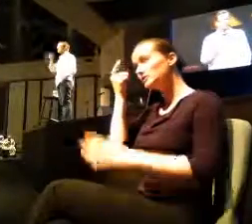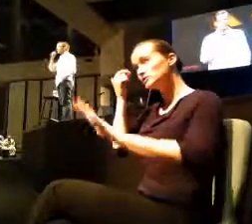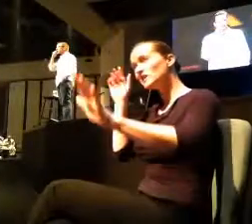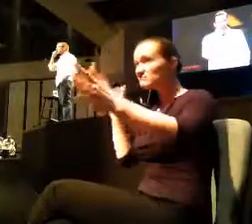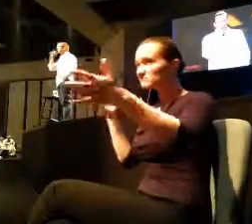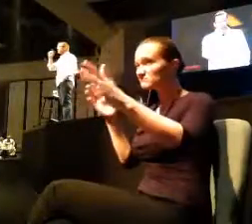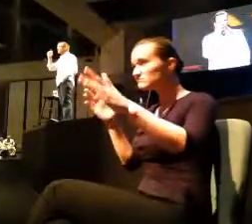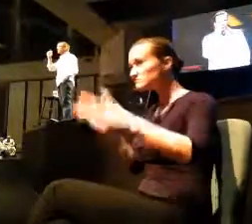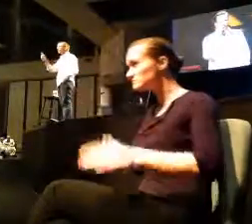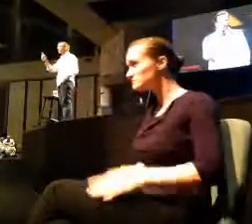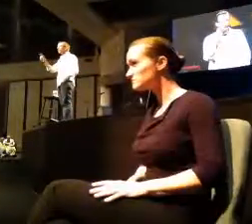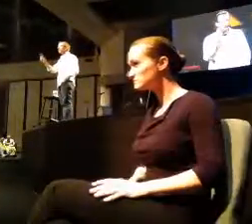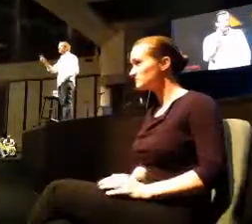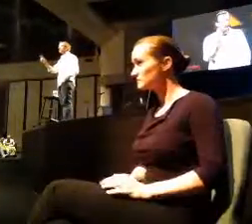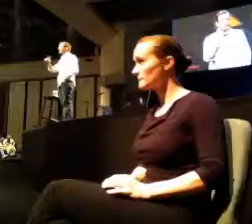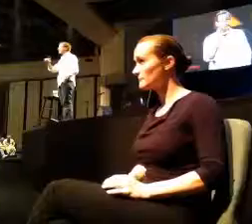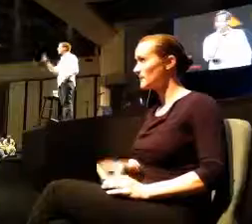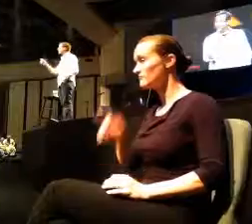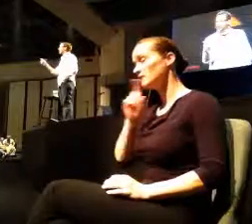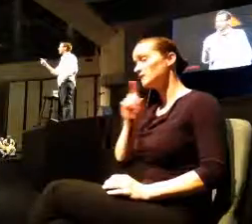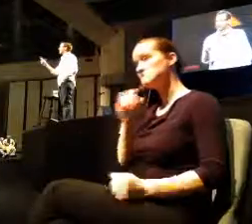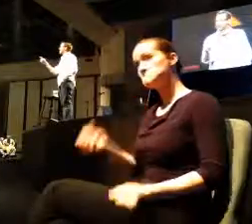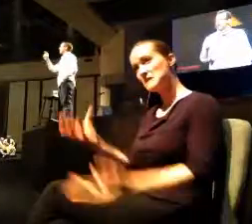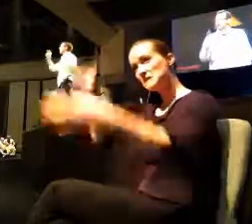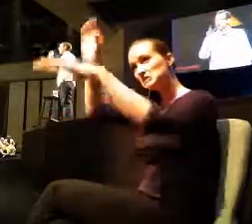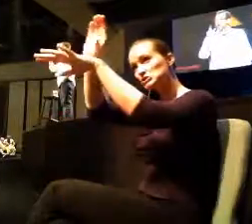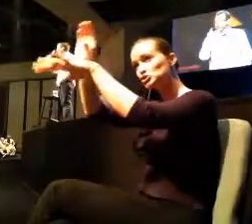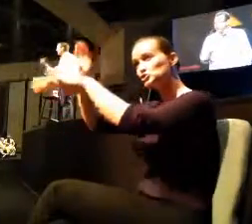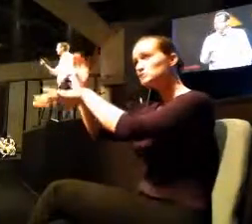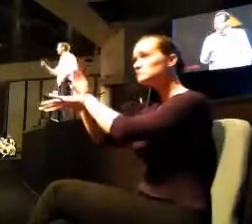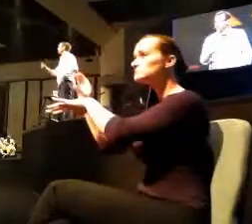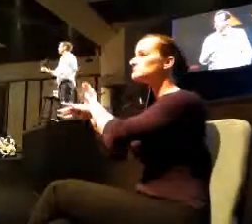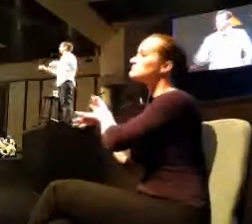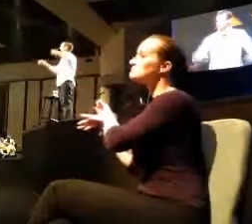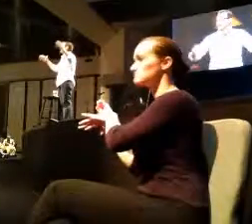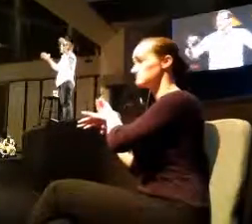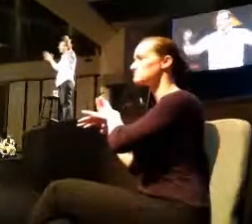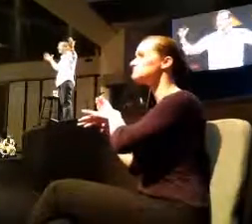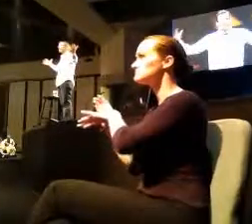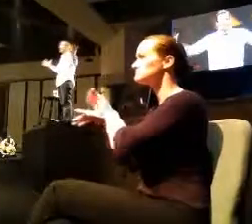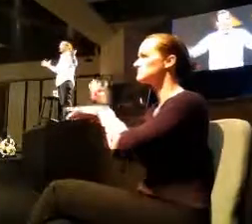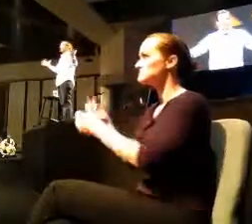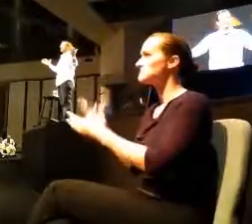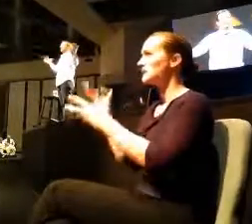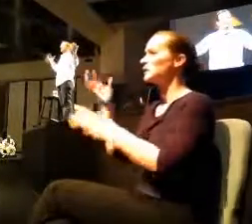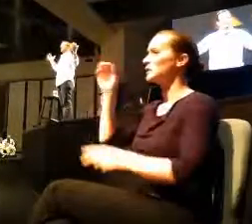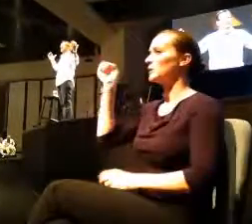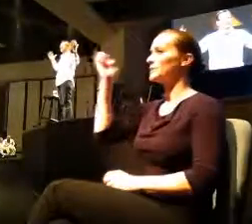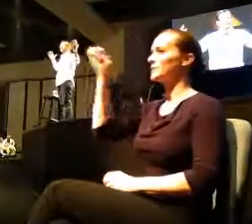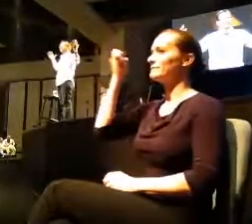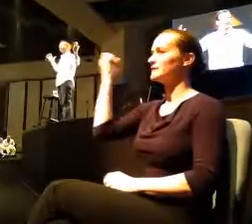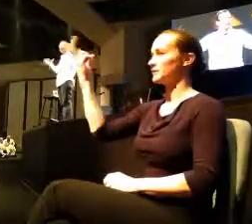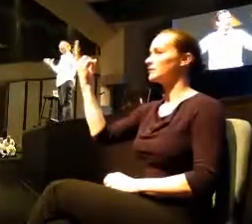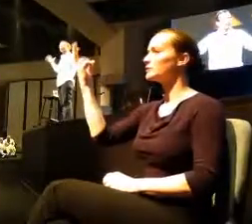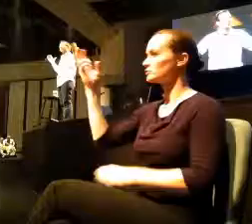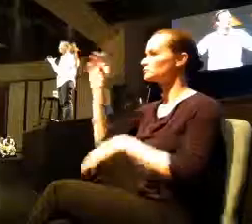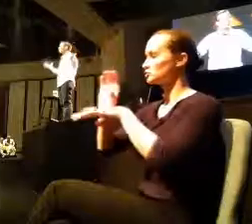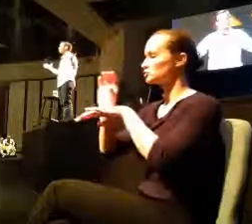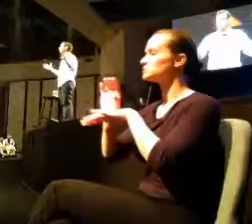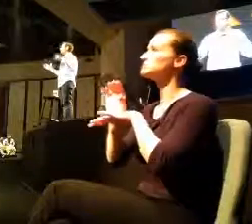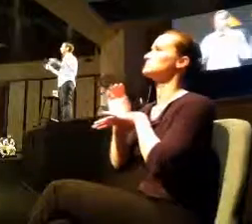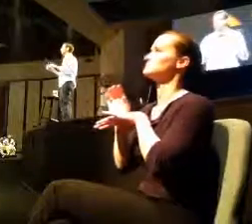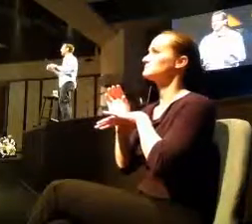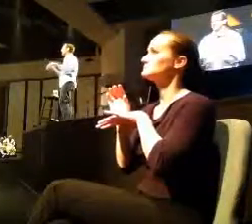one sense, so many churches, not all churches, but a lot of churches, and the evangelical church as a whole